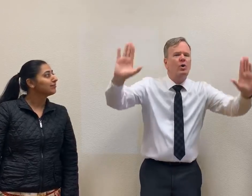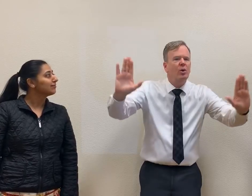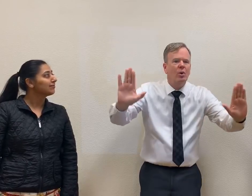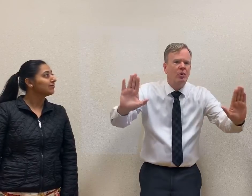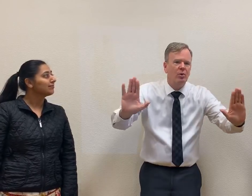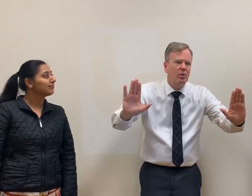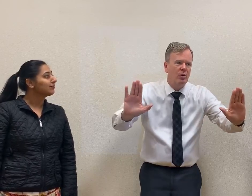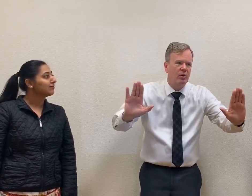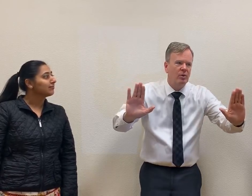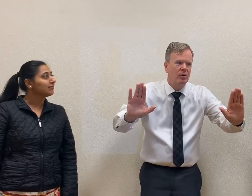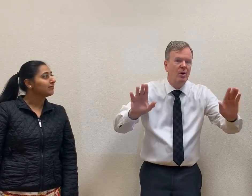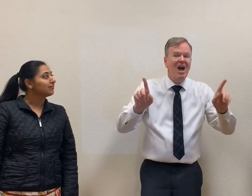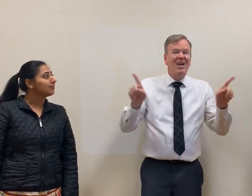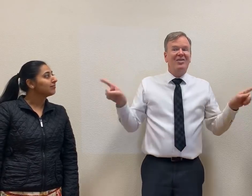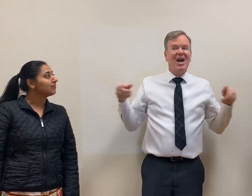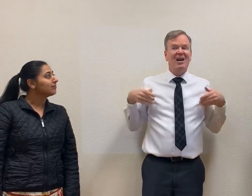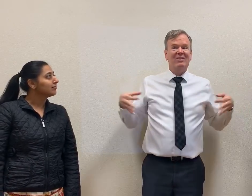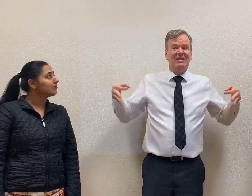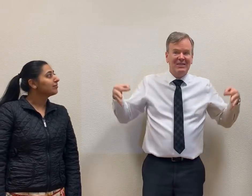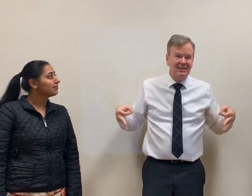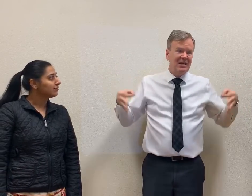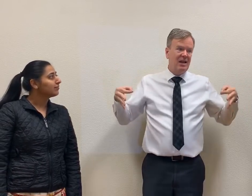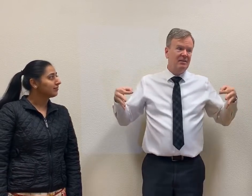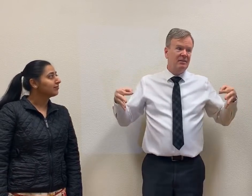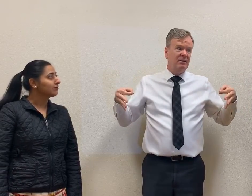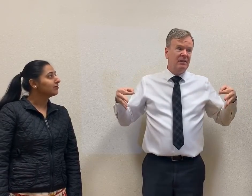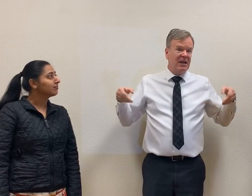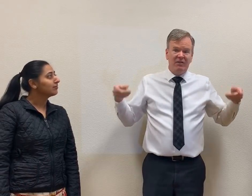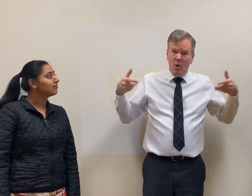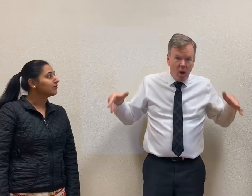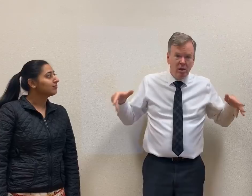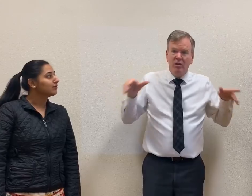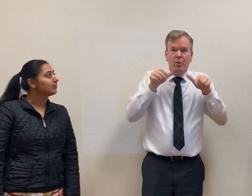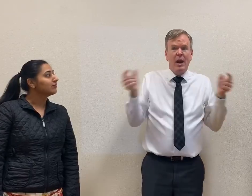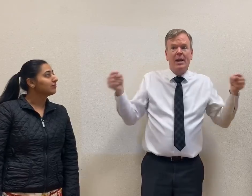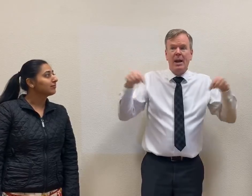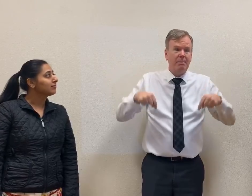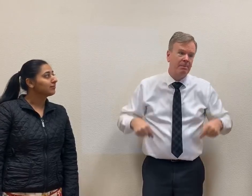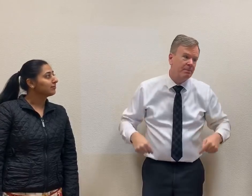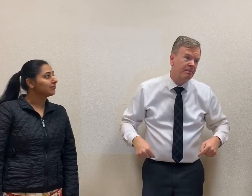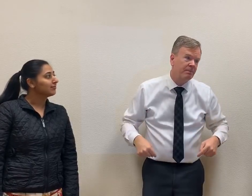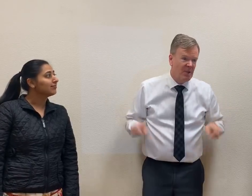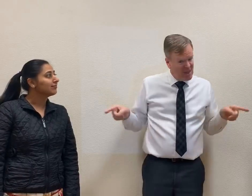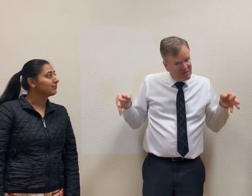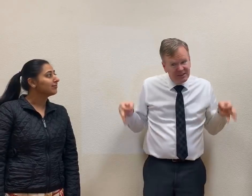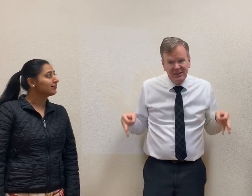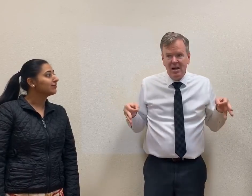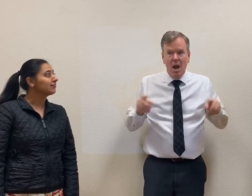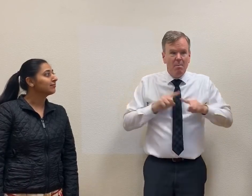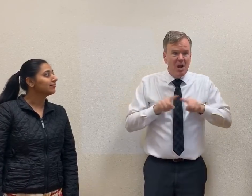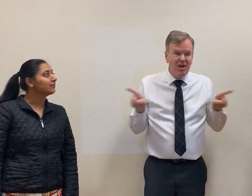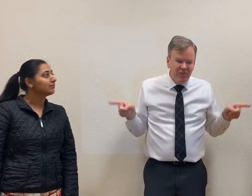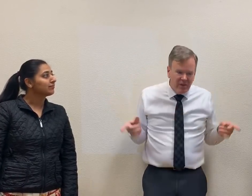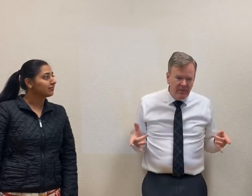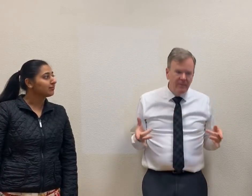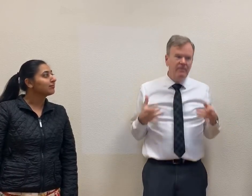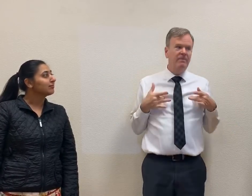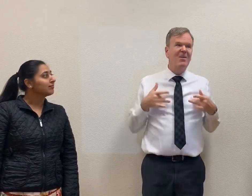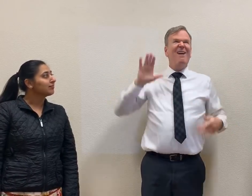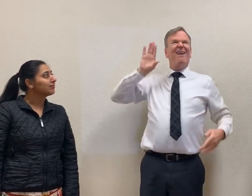going to be forced to do. No, no, no, no. There is no forcing. It ultimately is a decision that they made. If they didn't want to, they wouldn't have done it. But what